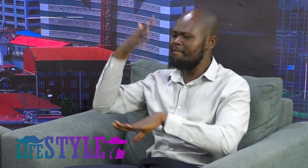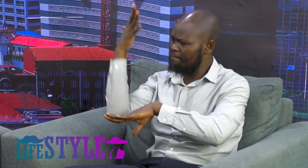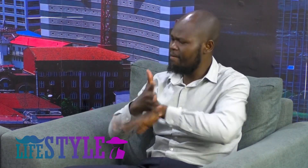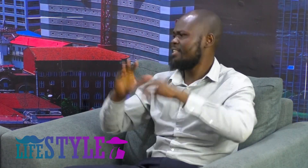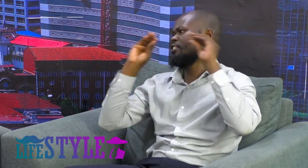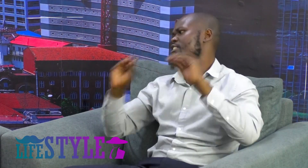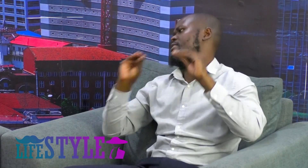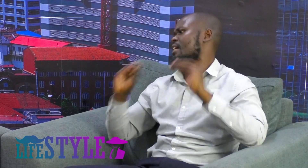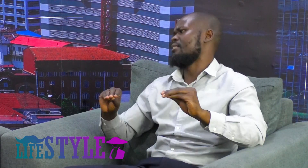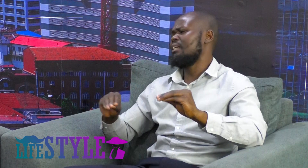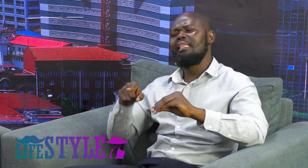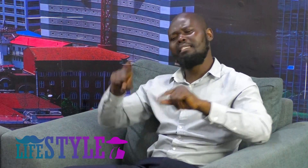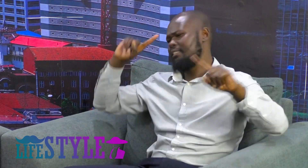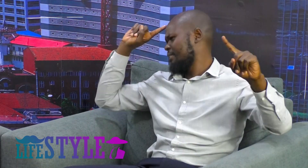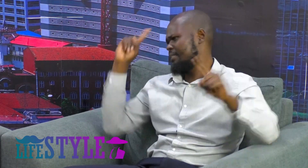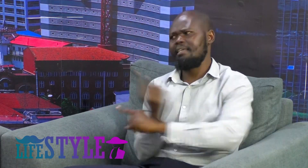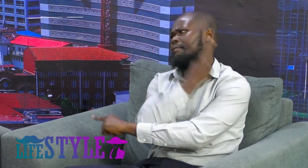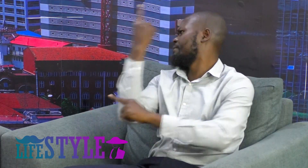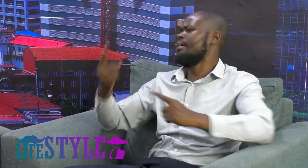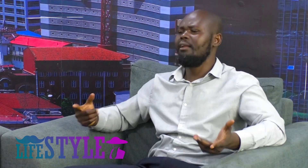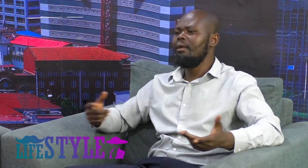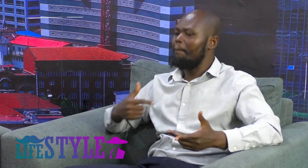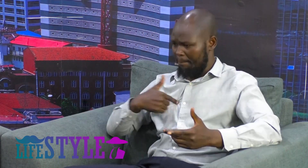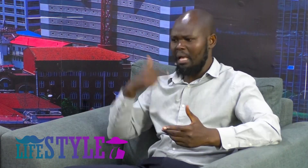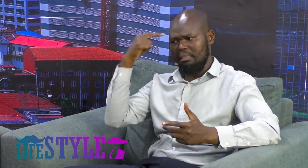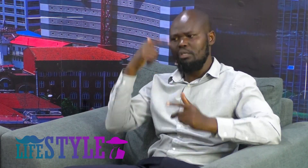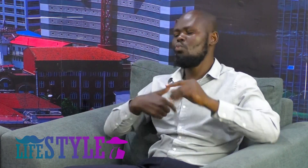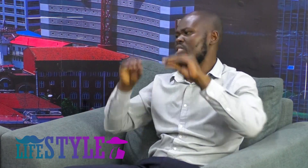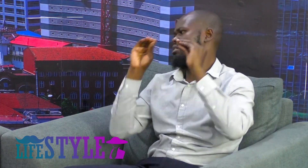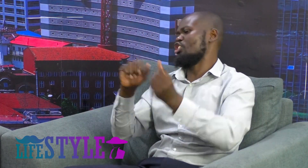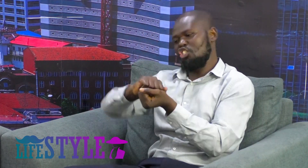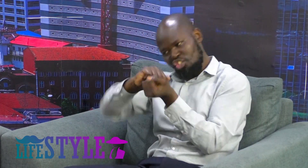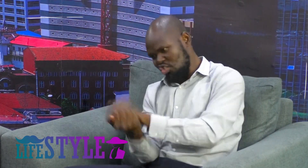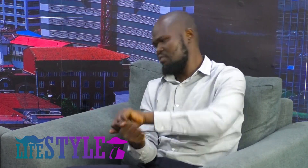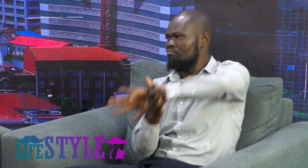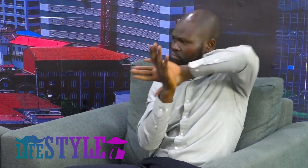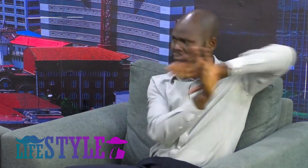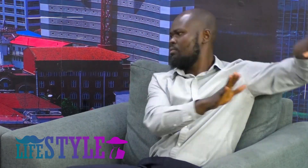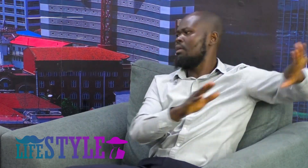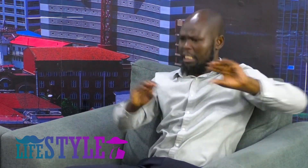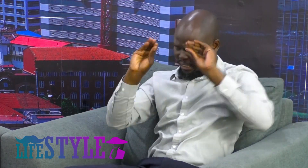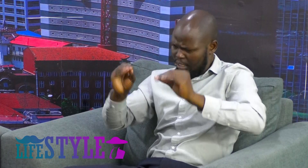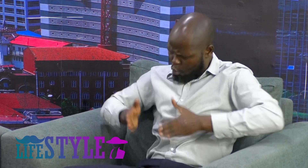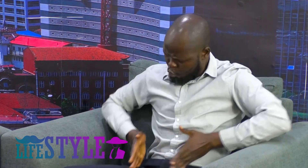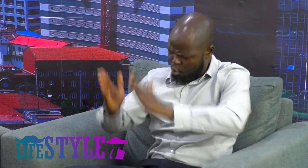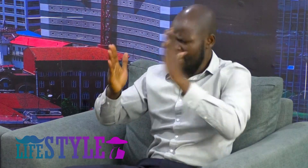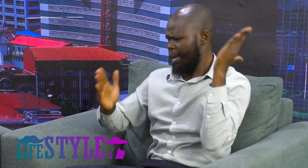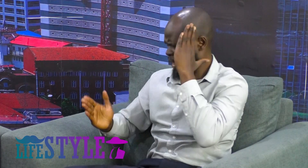sometimes when someone comes from uh, school, for example, now we are talking about Kise, maybe when they come for